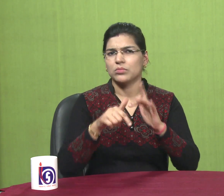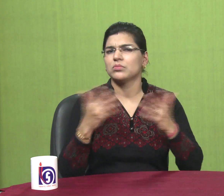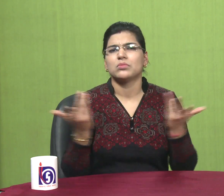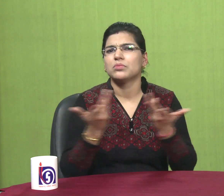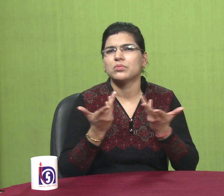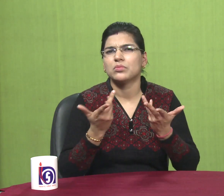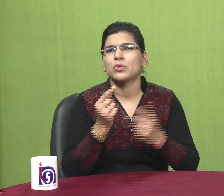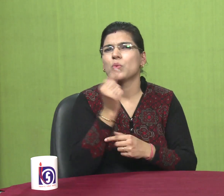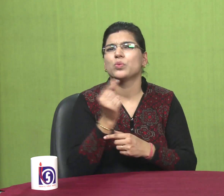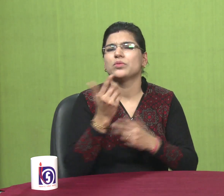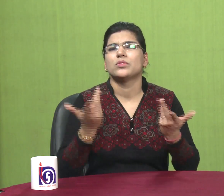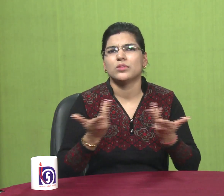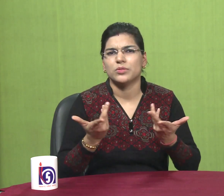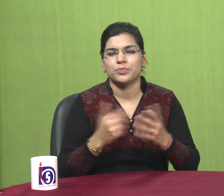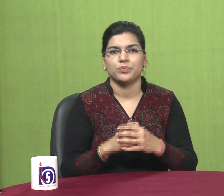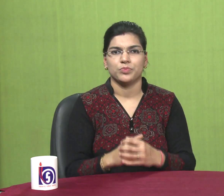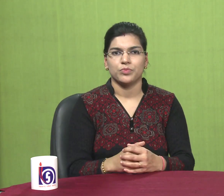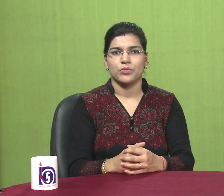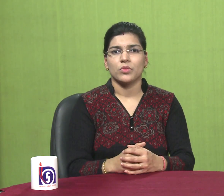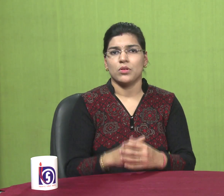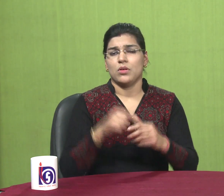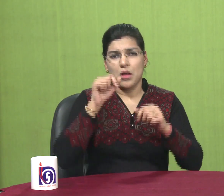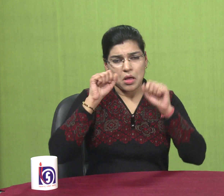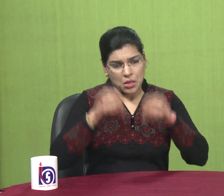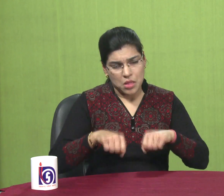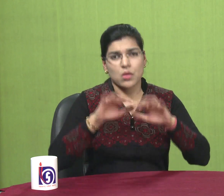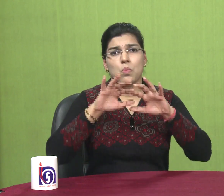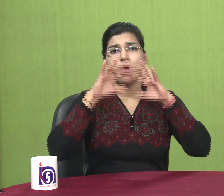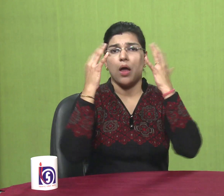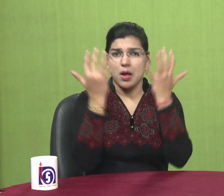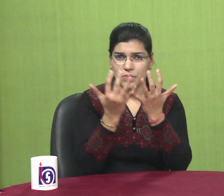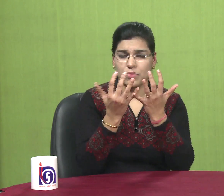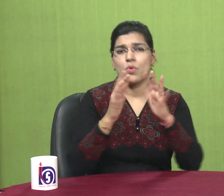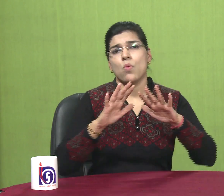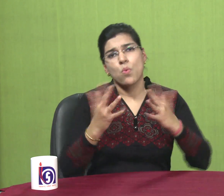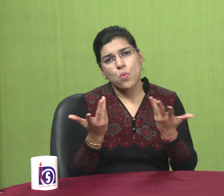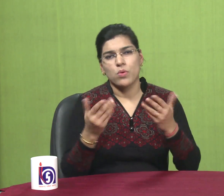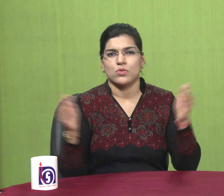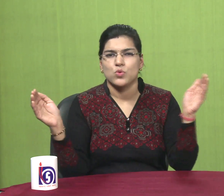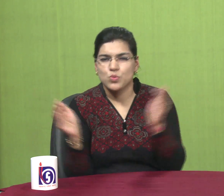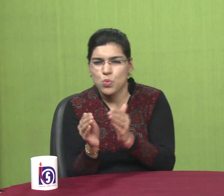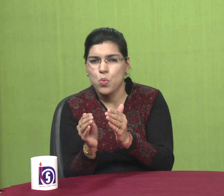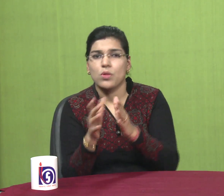So friends, what is internet? The internet, or simply the net,